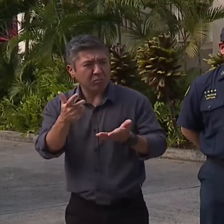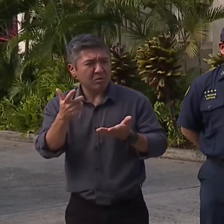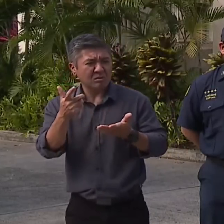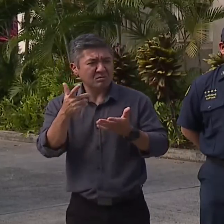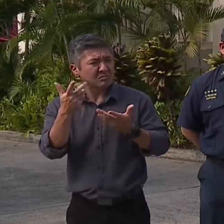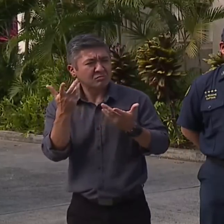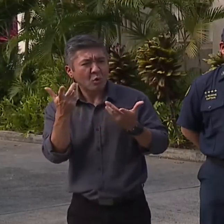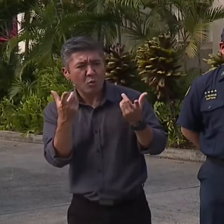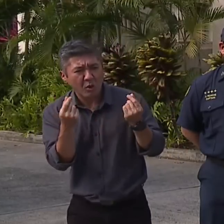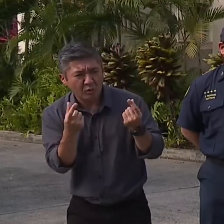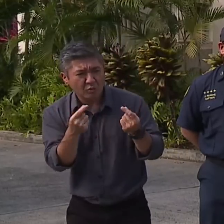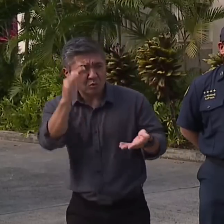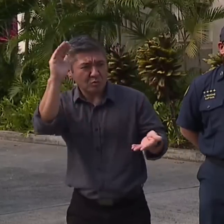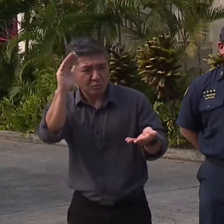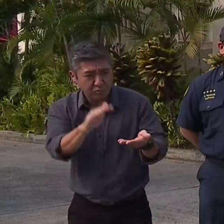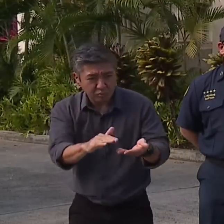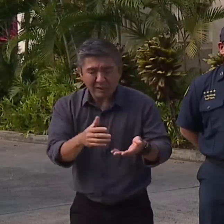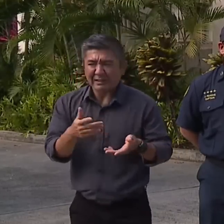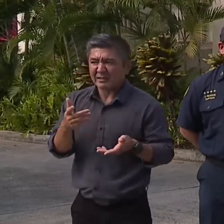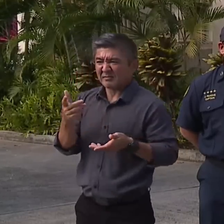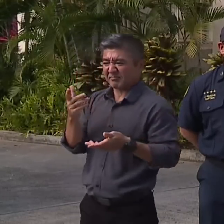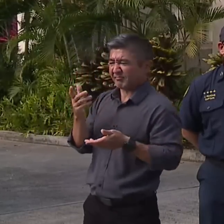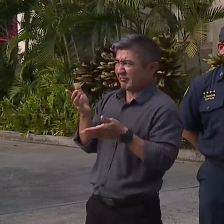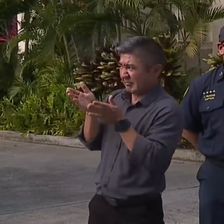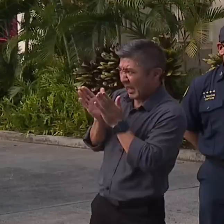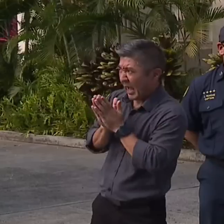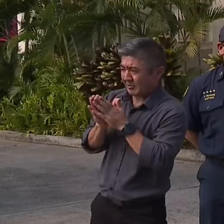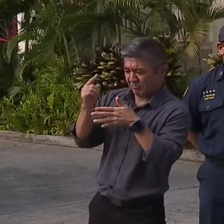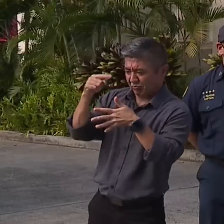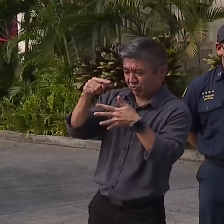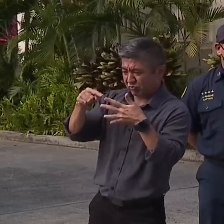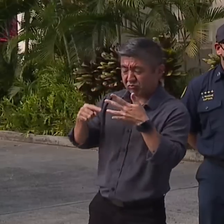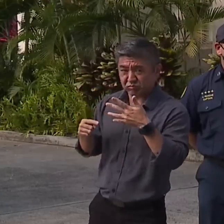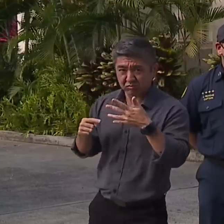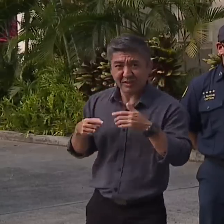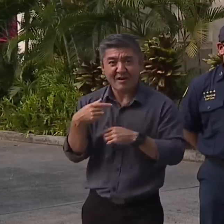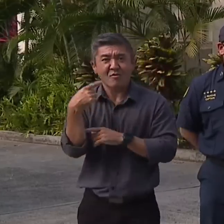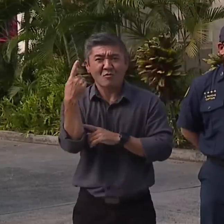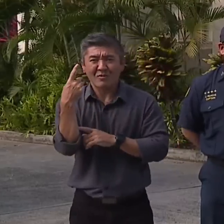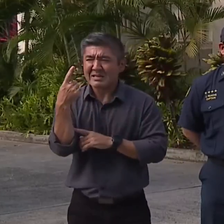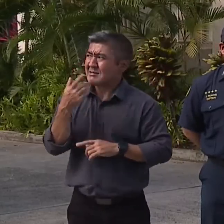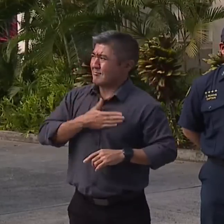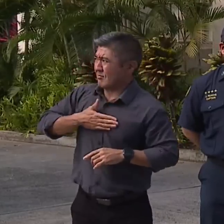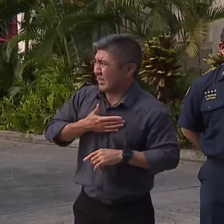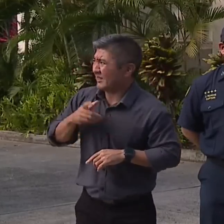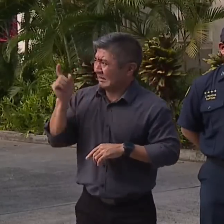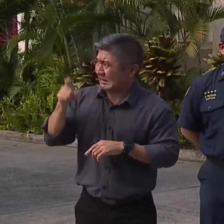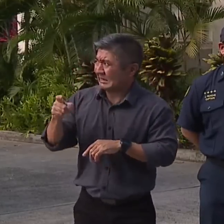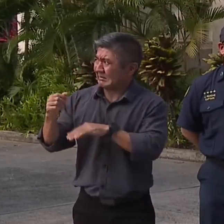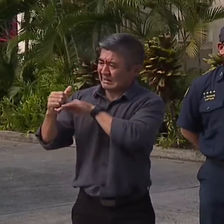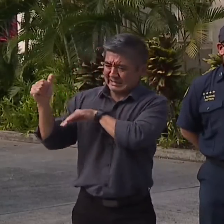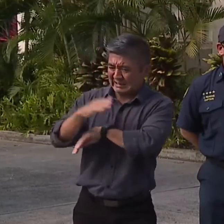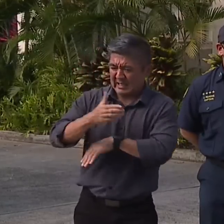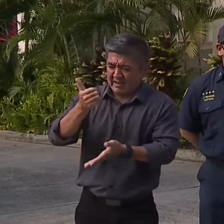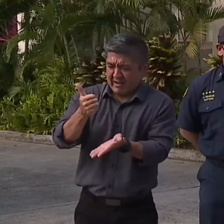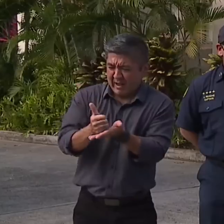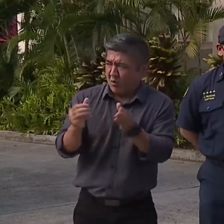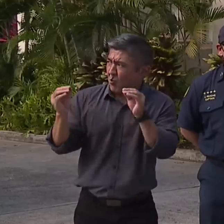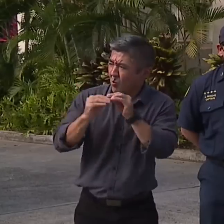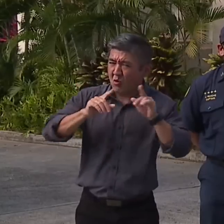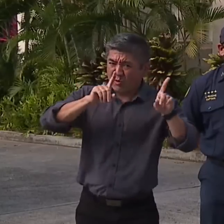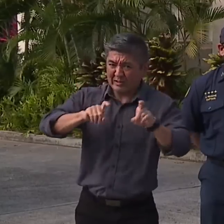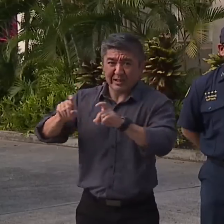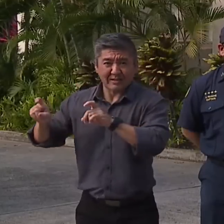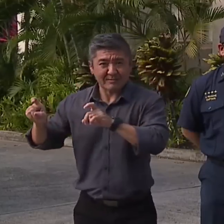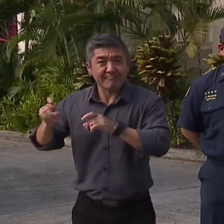number? And we made several requests, but one of them was to help us with testing. As you know, the city and county of